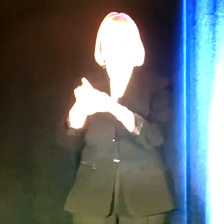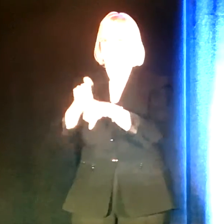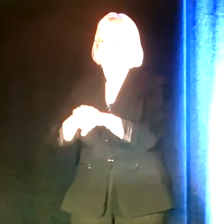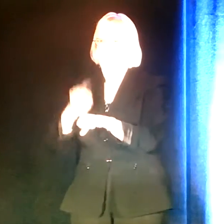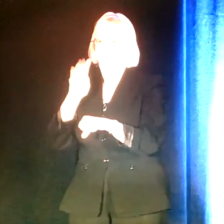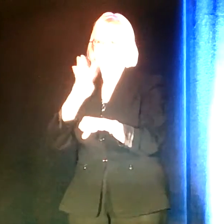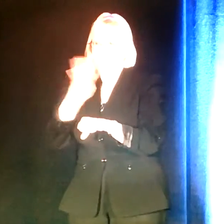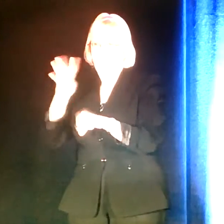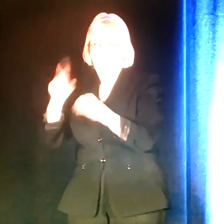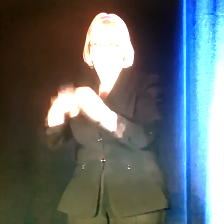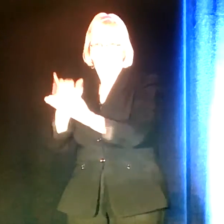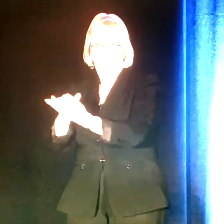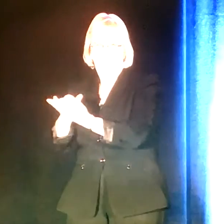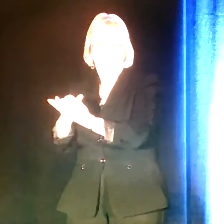during what you're doing.